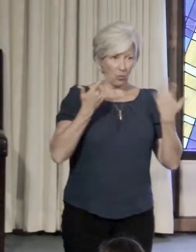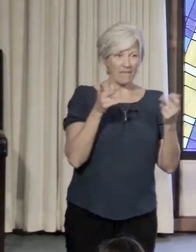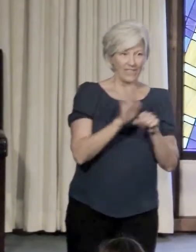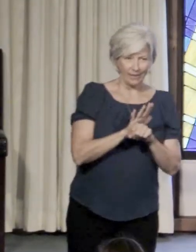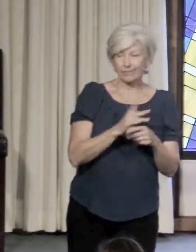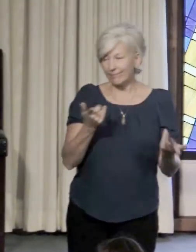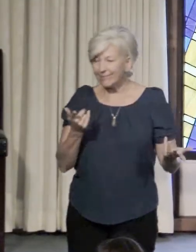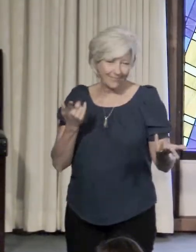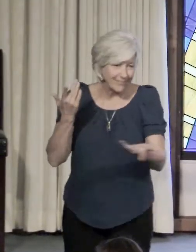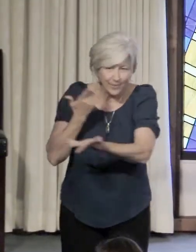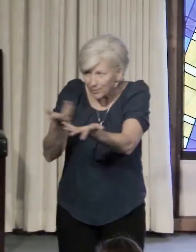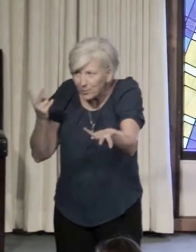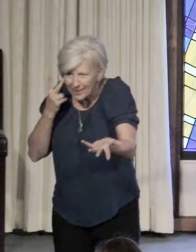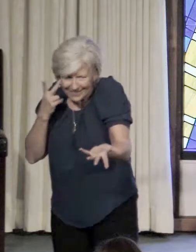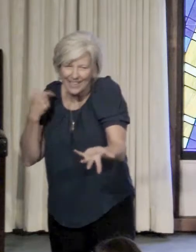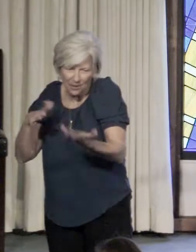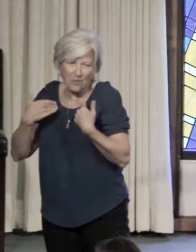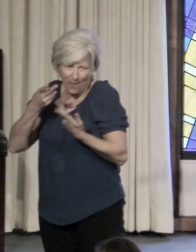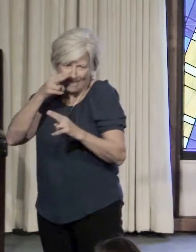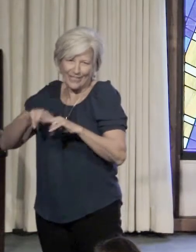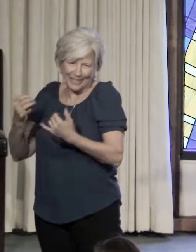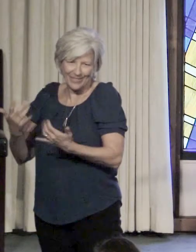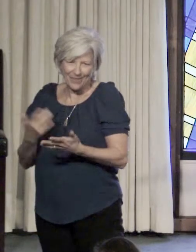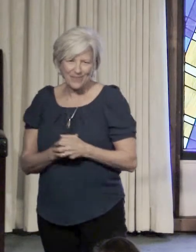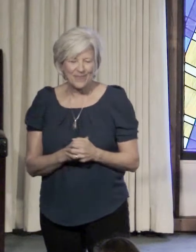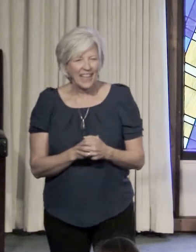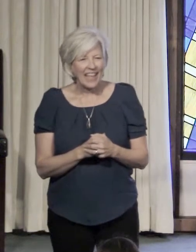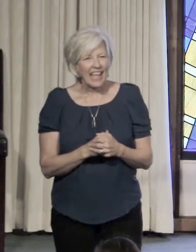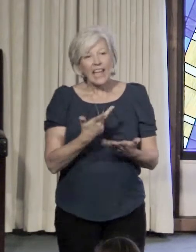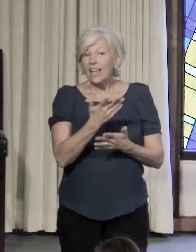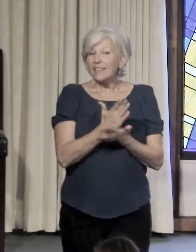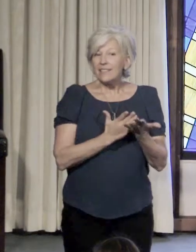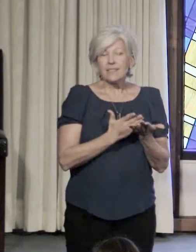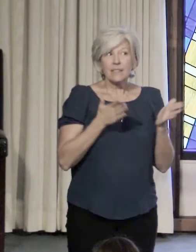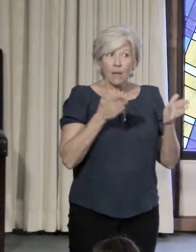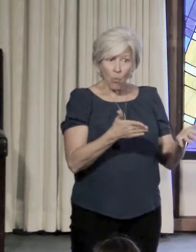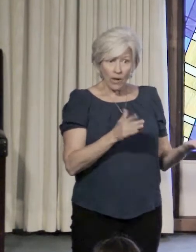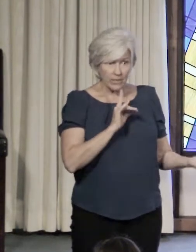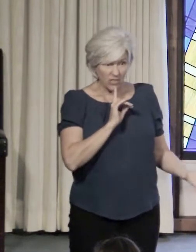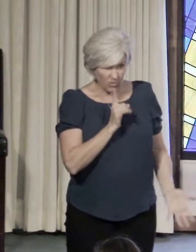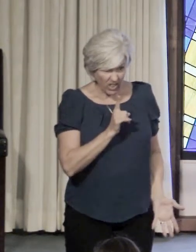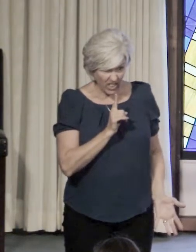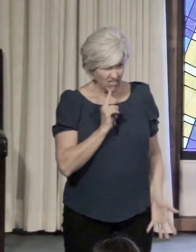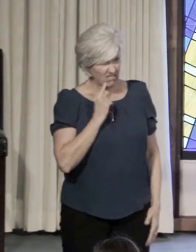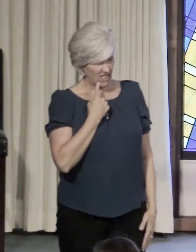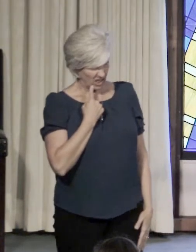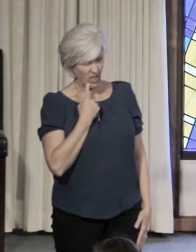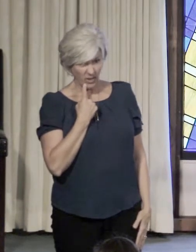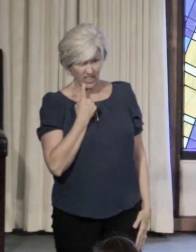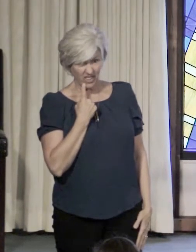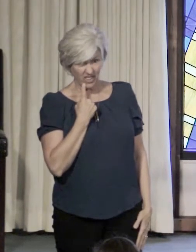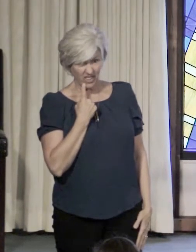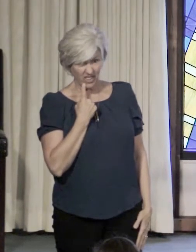today. And, you know, in some ways, it's a very serious subject. Because joy